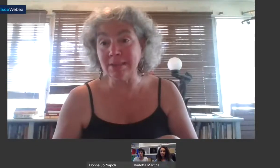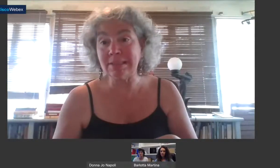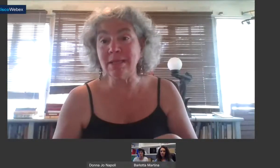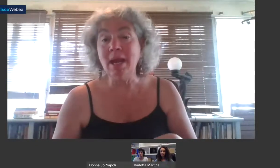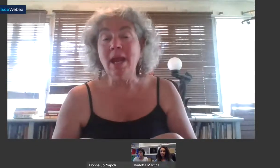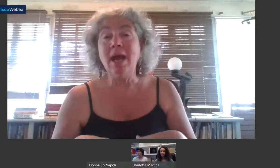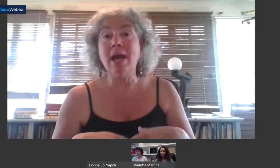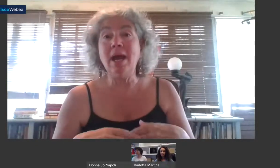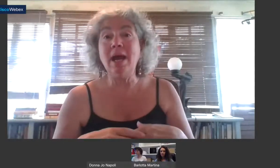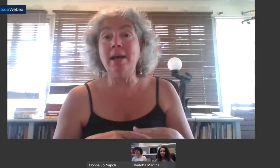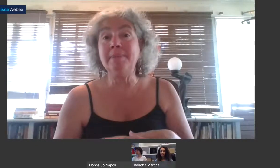parts.